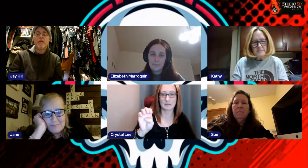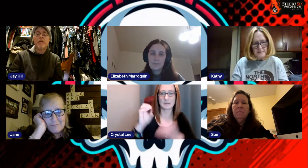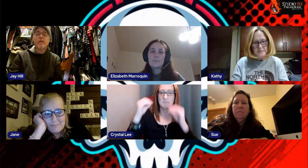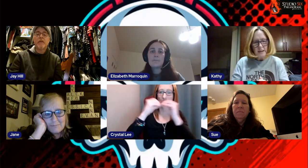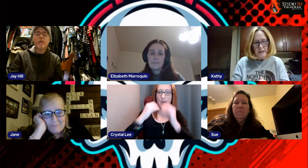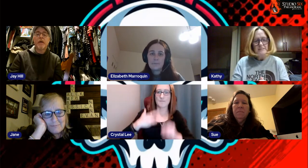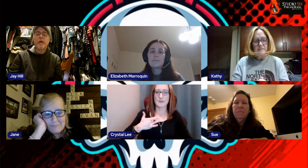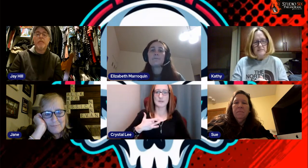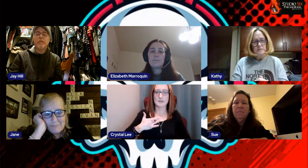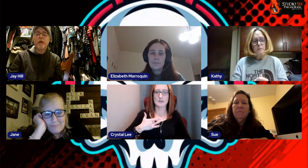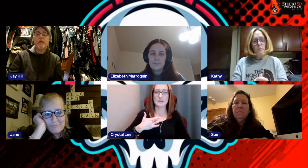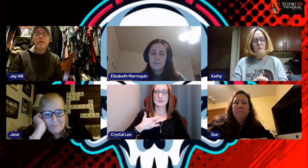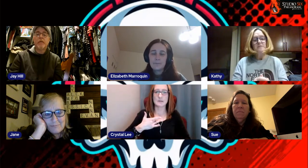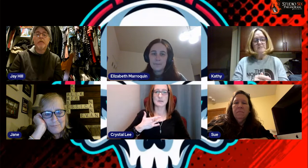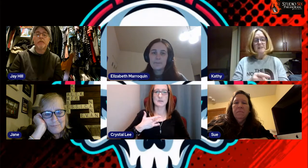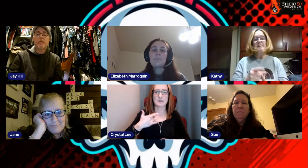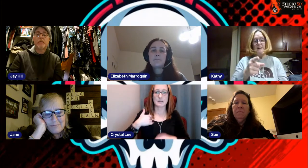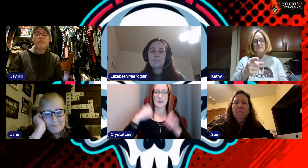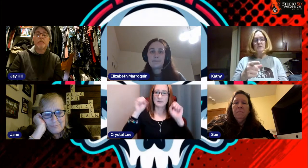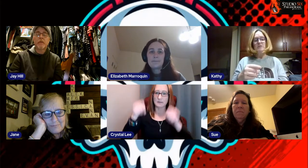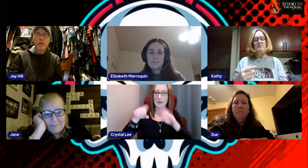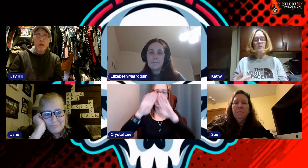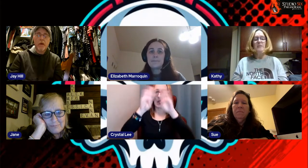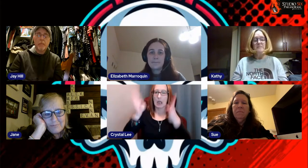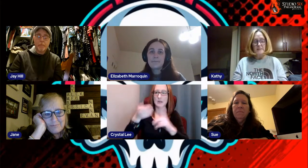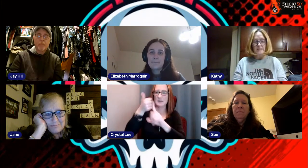Physical, yes. Yeah, she's a physical medium. Yeah.